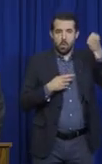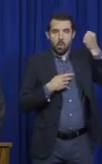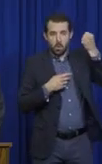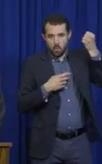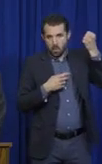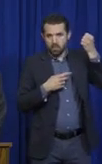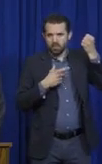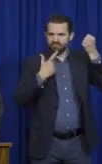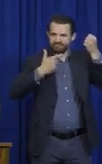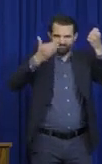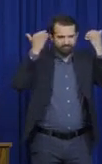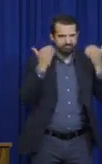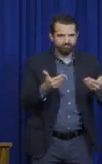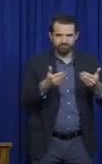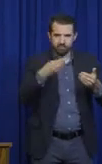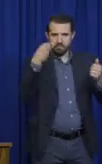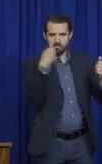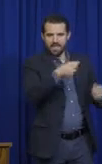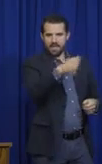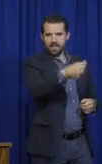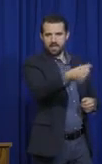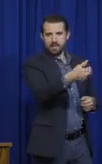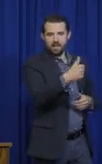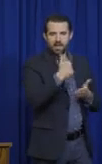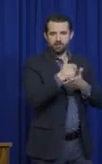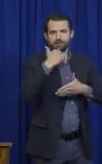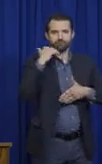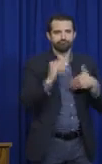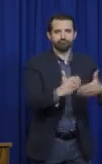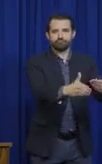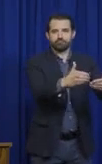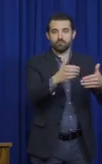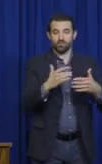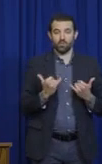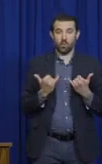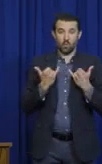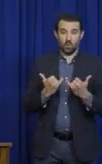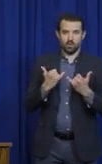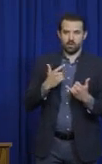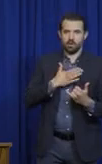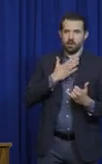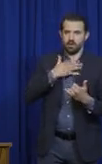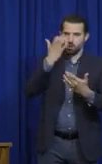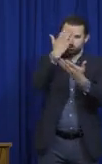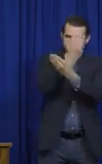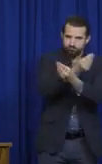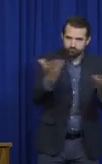process. And now, I'm pleased to say that we will begin accepting